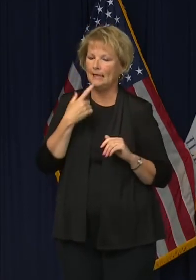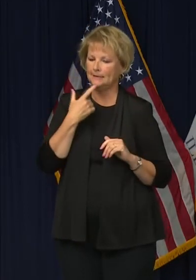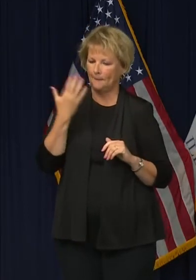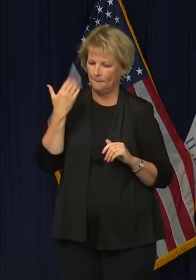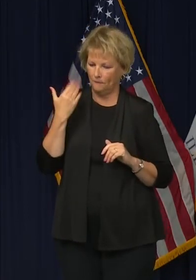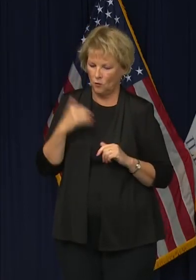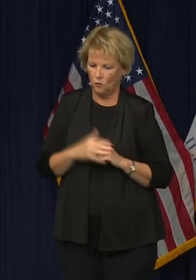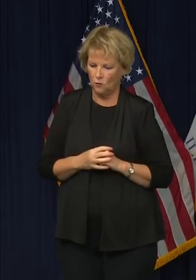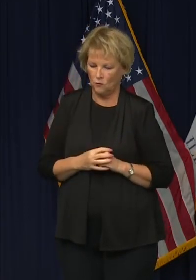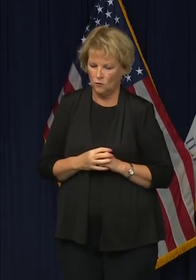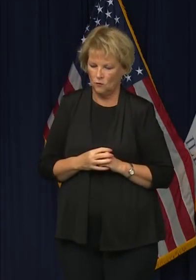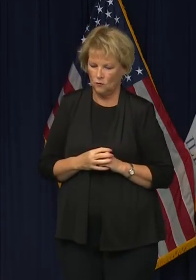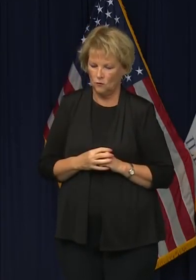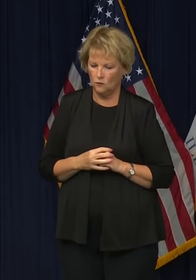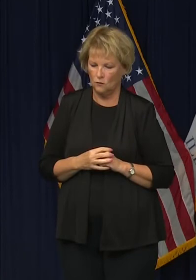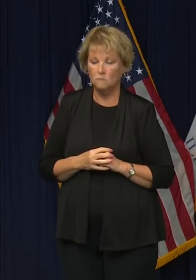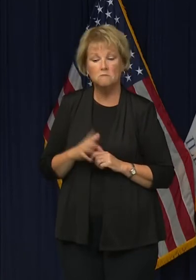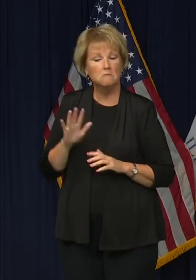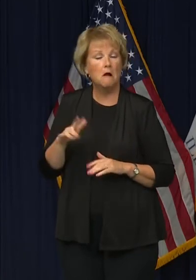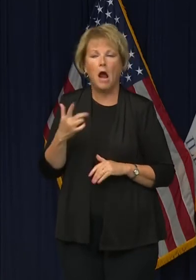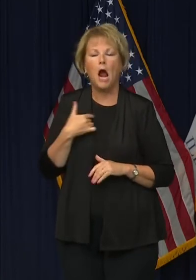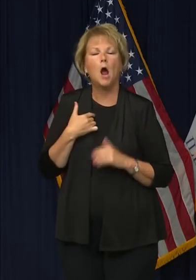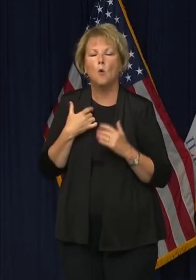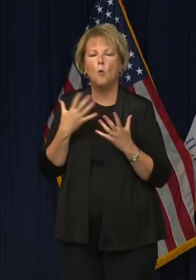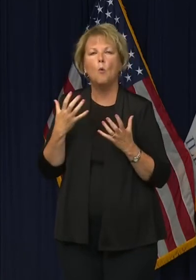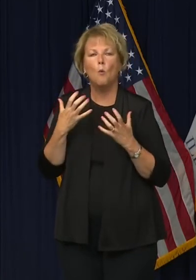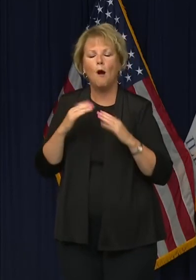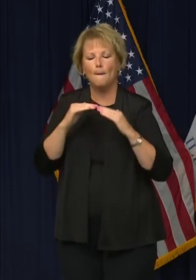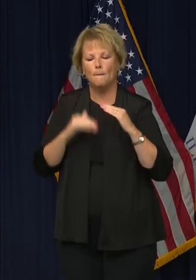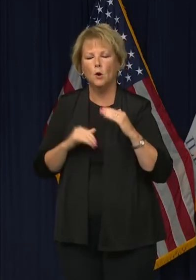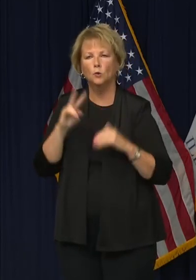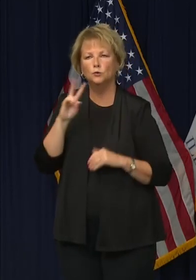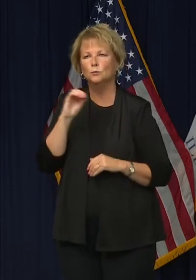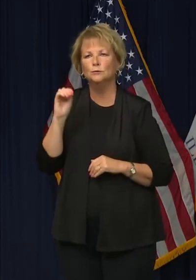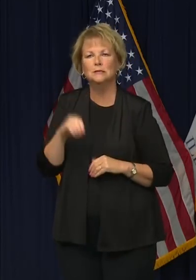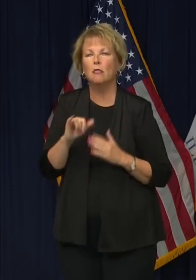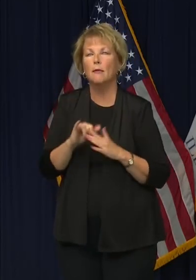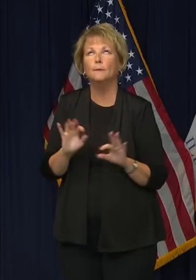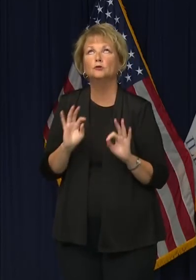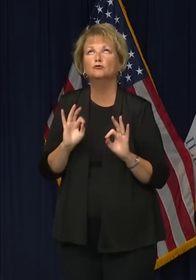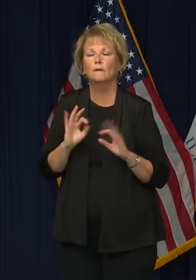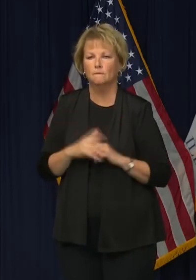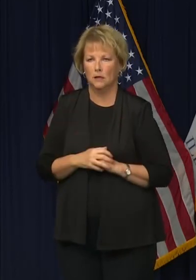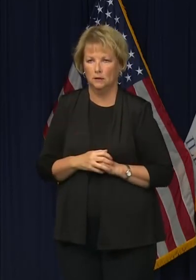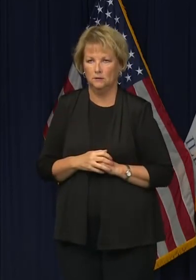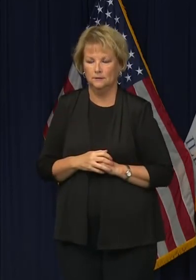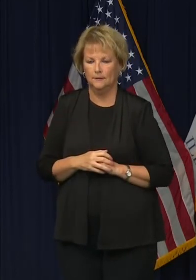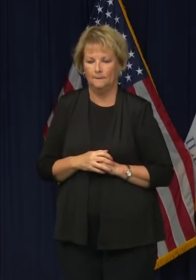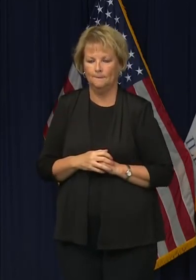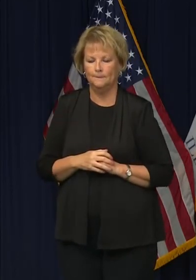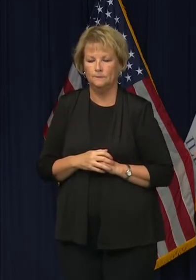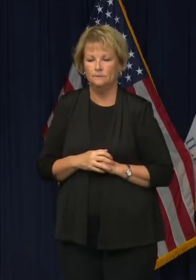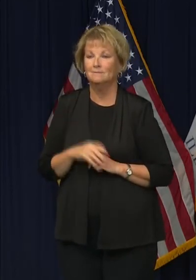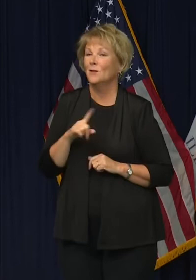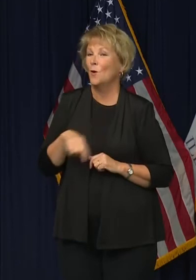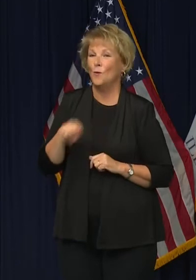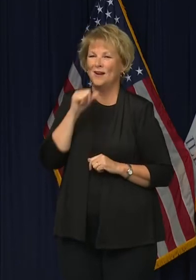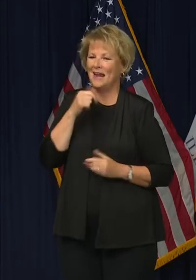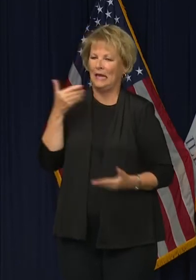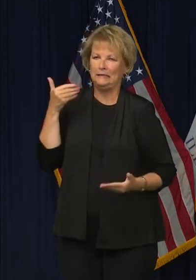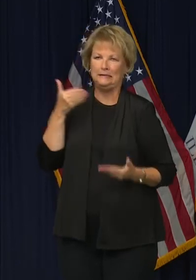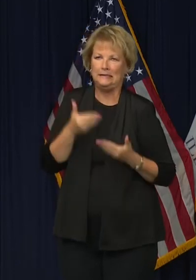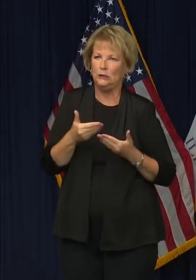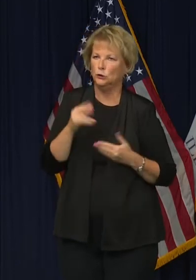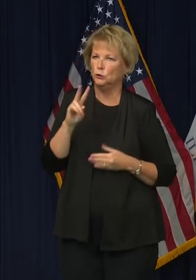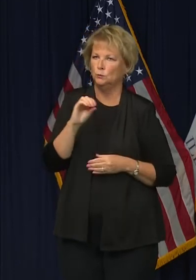before, I would love it if we could get below 2%. That would be terrific. We are not anywhere near that right